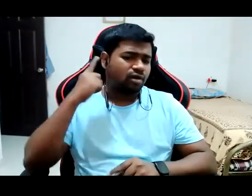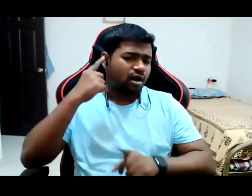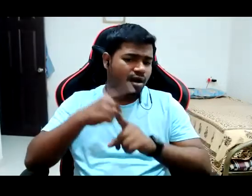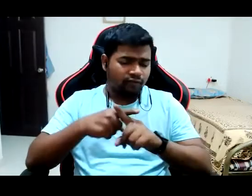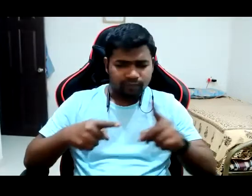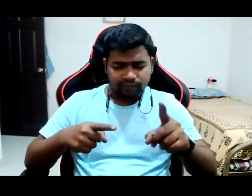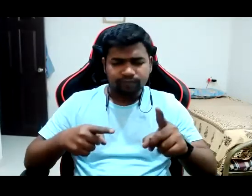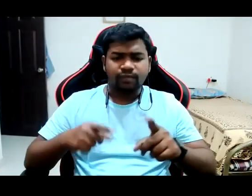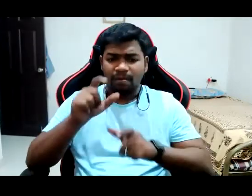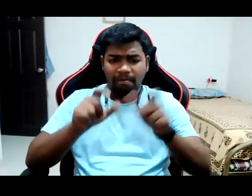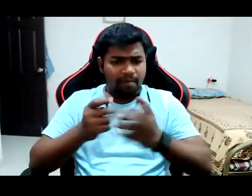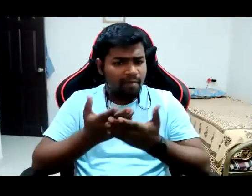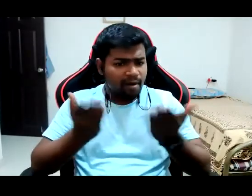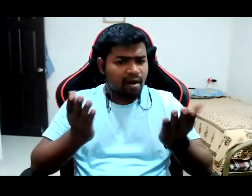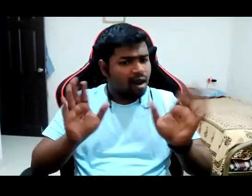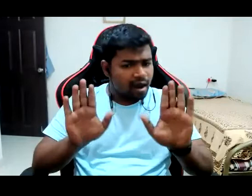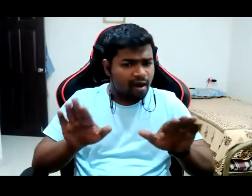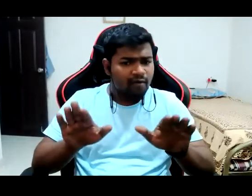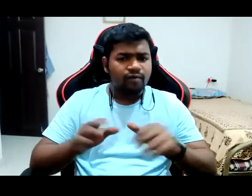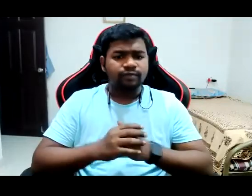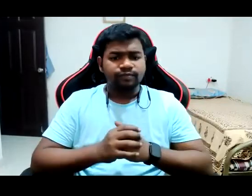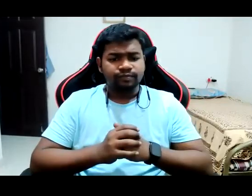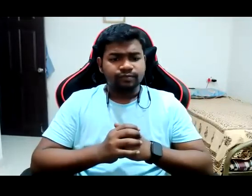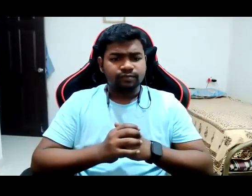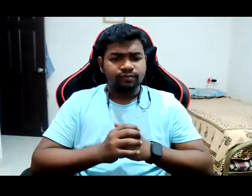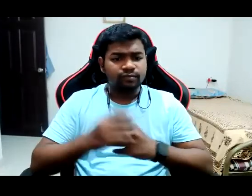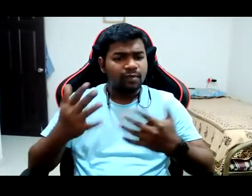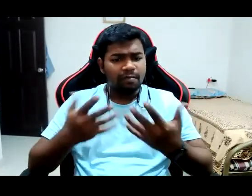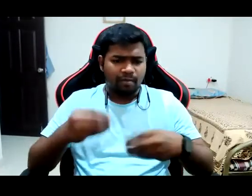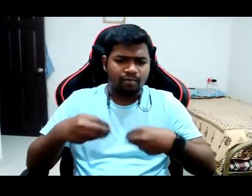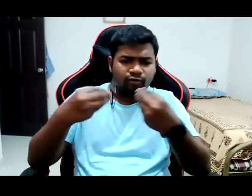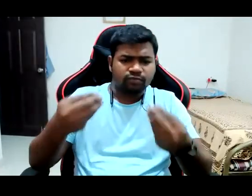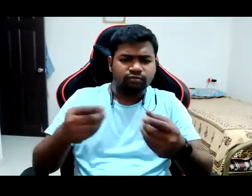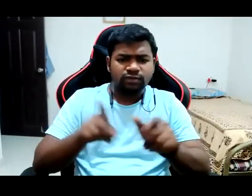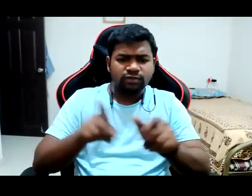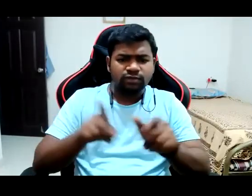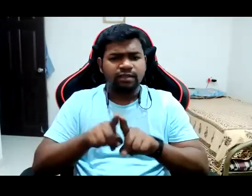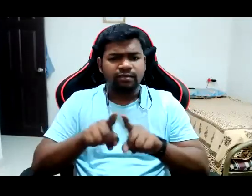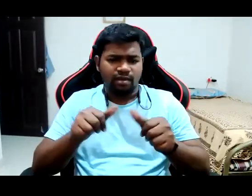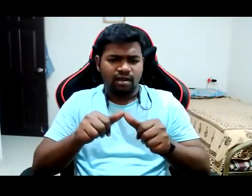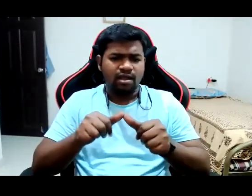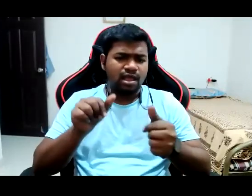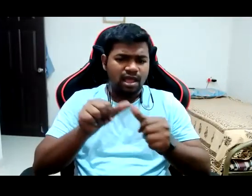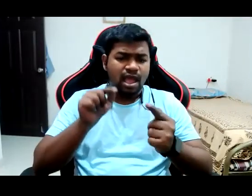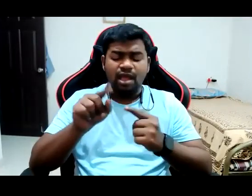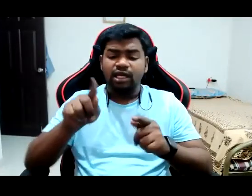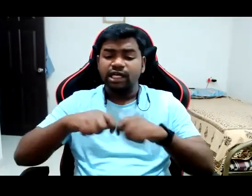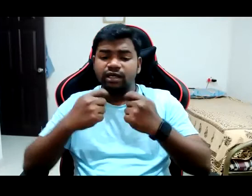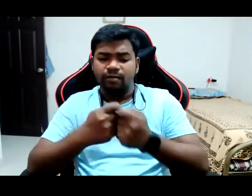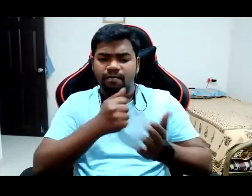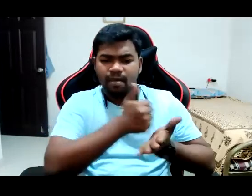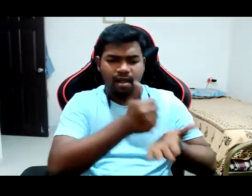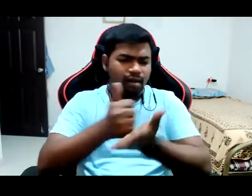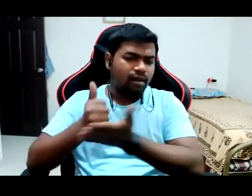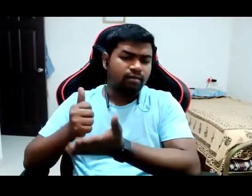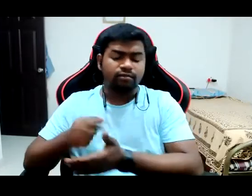are folks who are from the deaf and hard of hearing community. Maybe provide some perspective to that team. So help each other out. That's the beauty of a